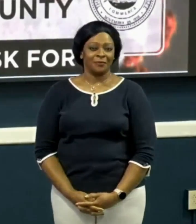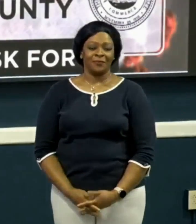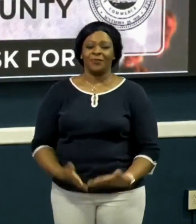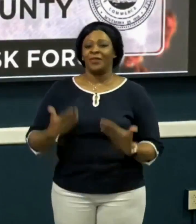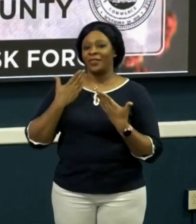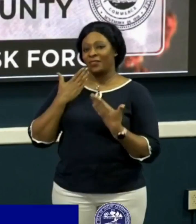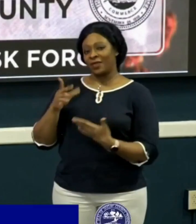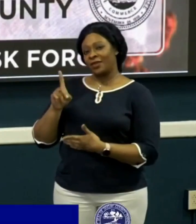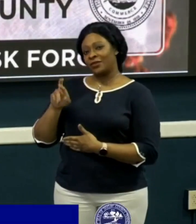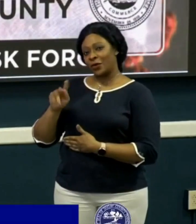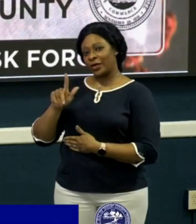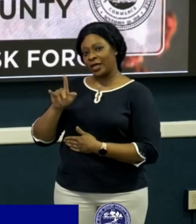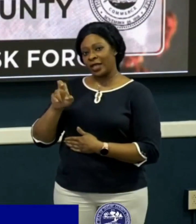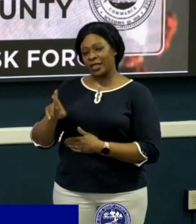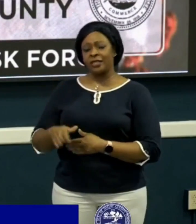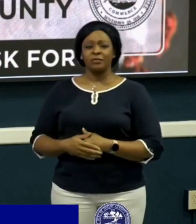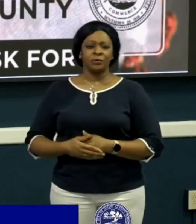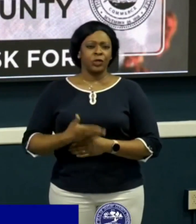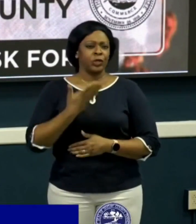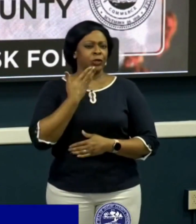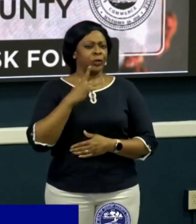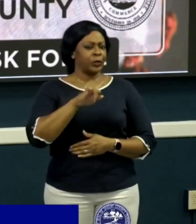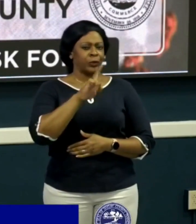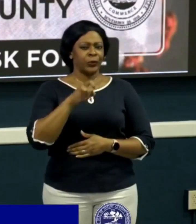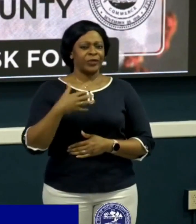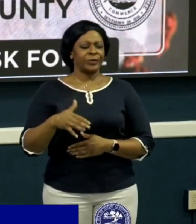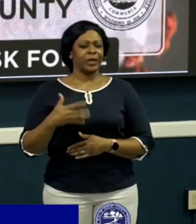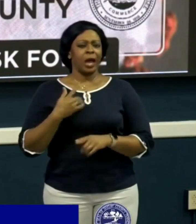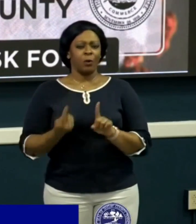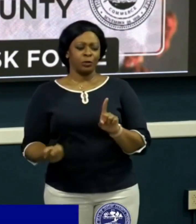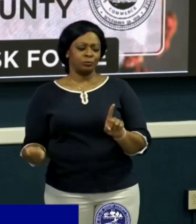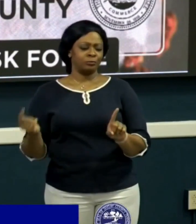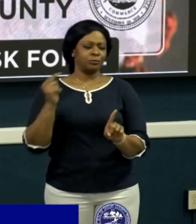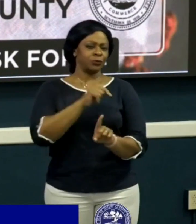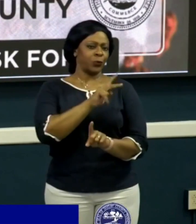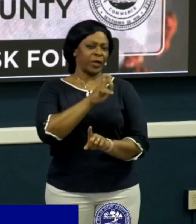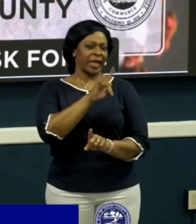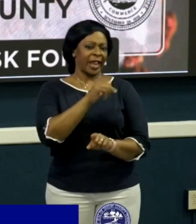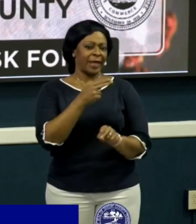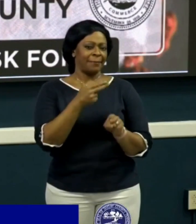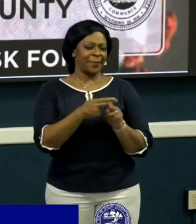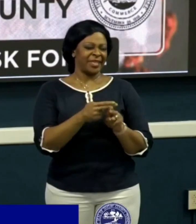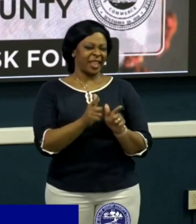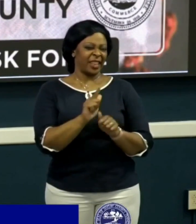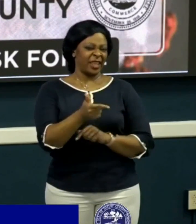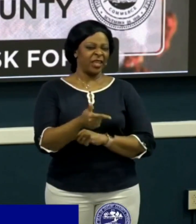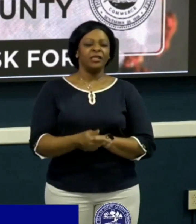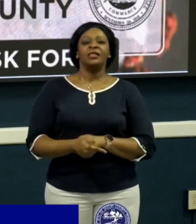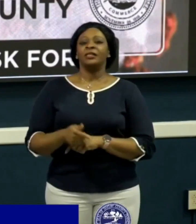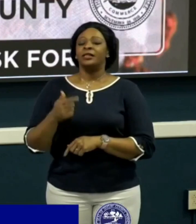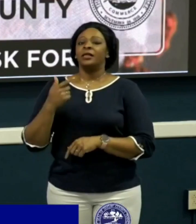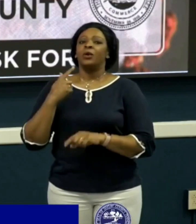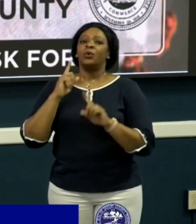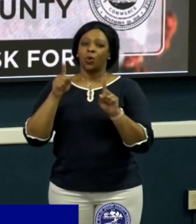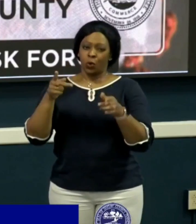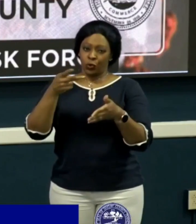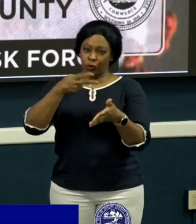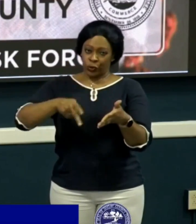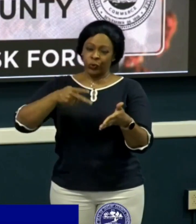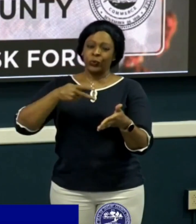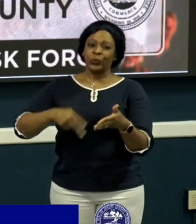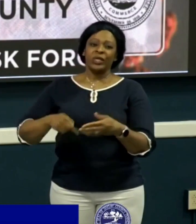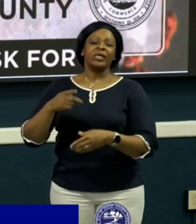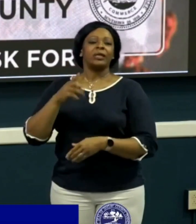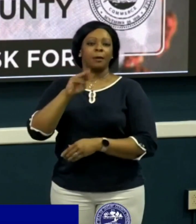Thanks, Dr. Taylor. And really good questions today, and I'll come back to something Kelly mentioned. We are going to go to every 2 weeks for these updates,